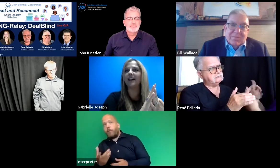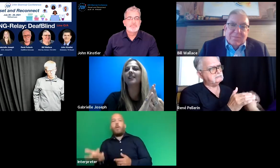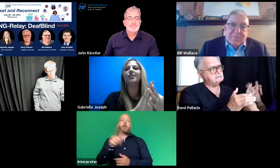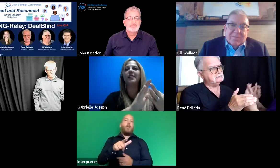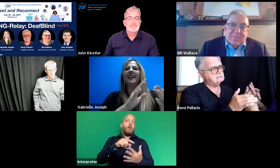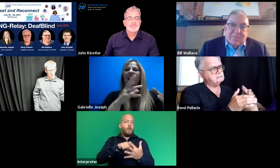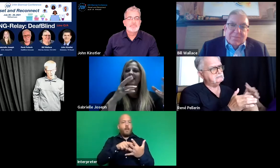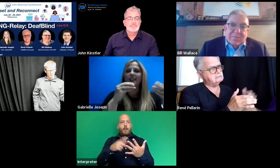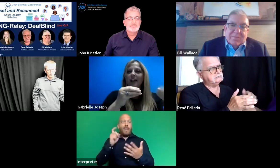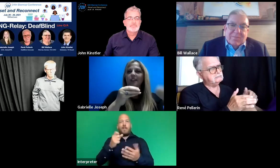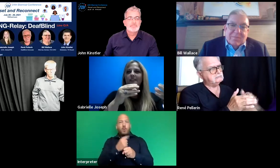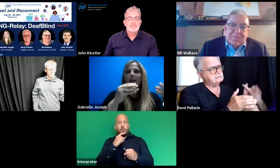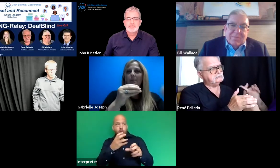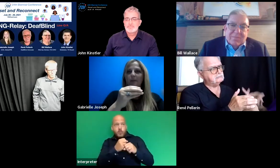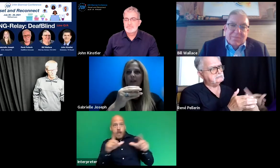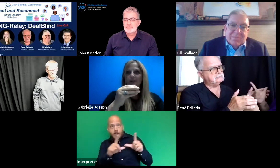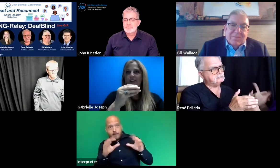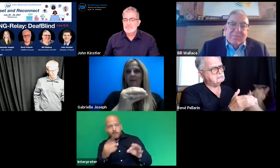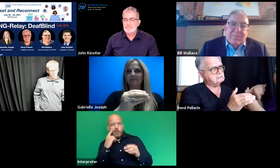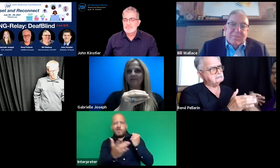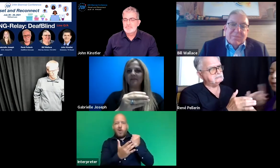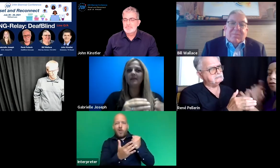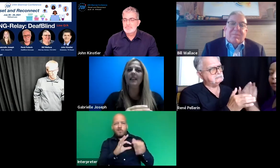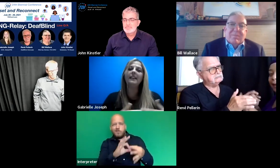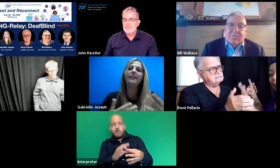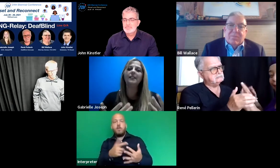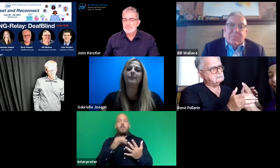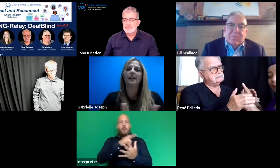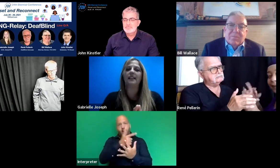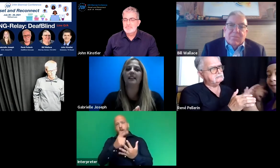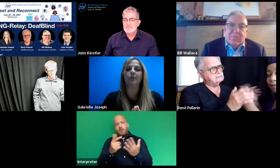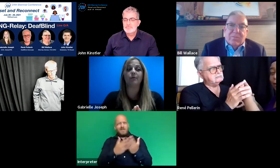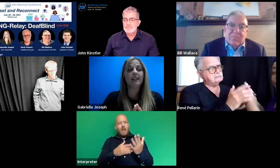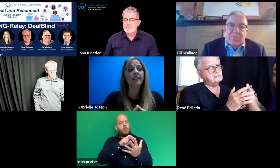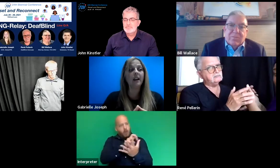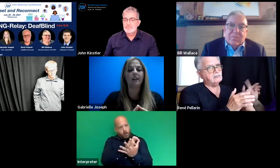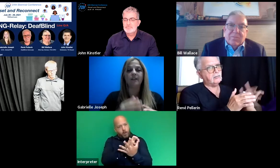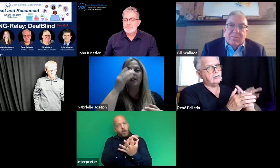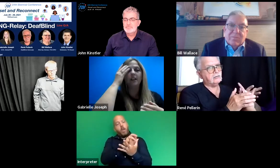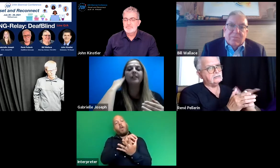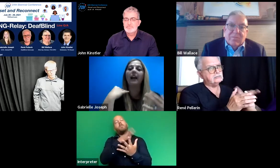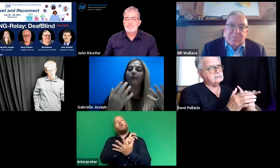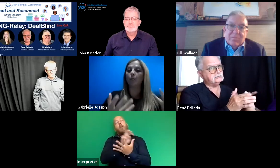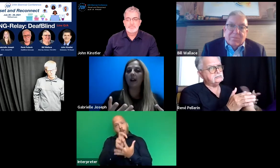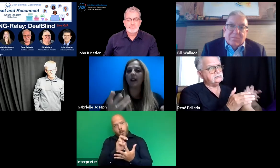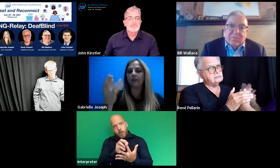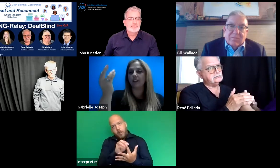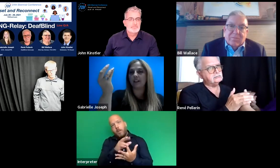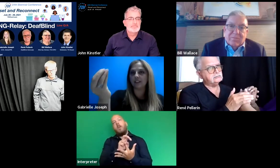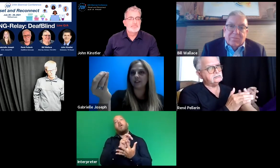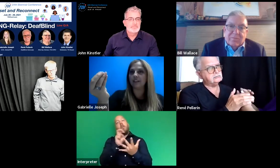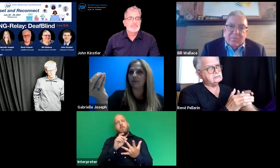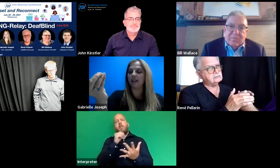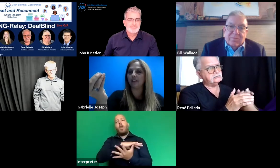the technology. And there's a lot of stopping points for them. And they've expressed that they would really love to have a way for